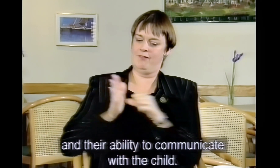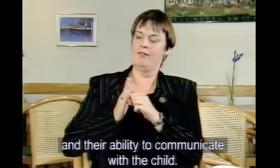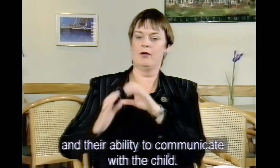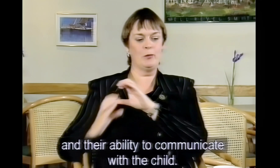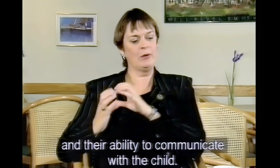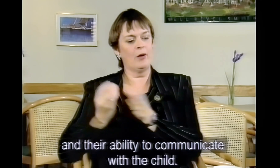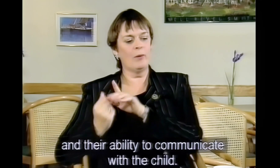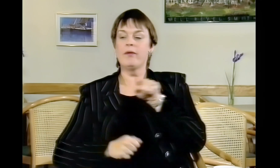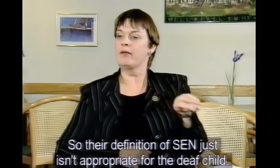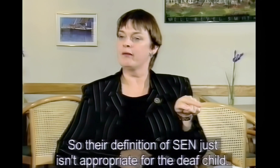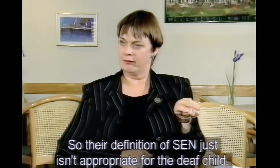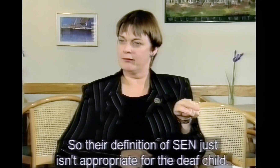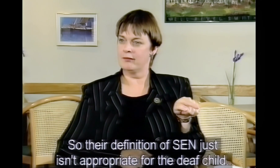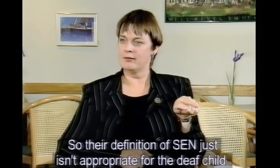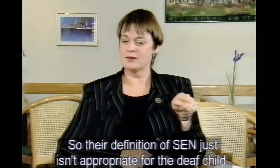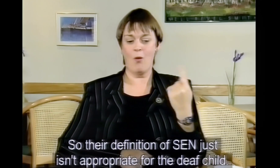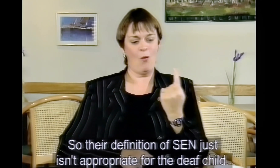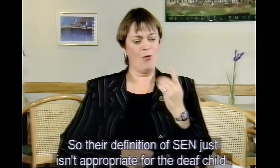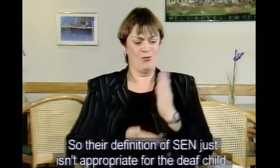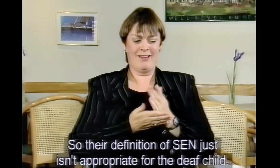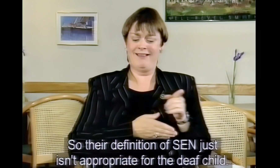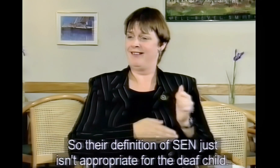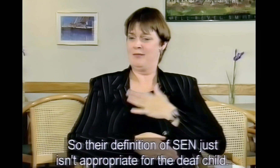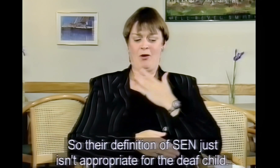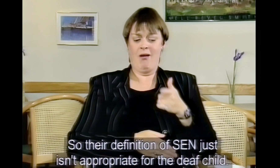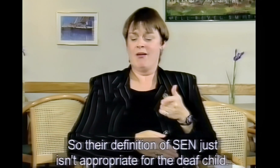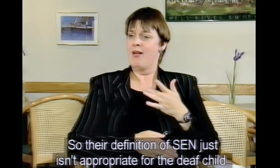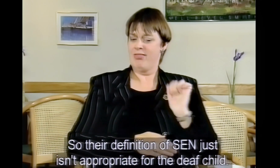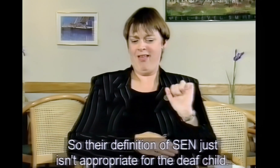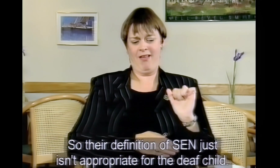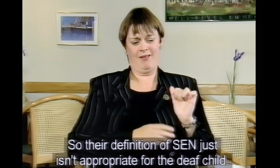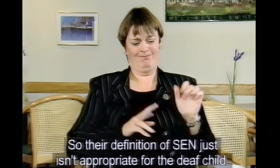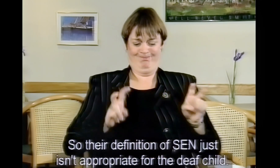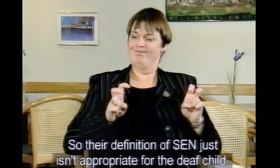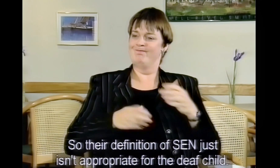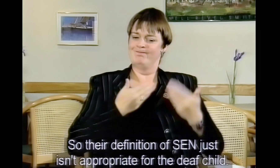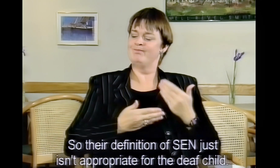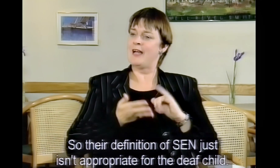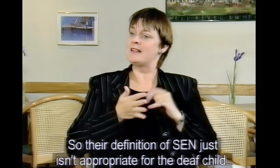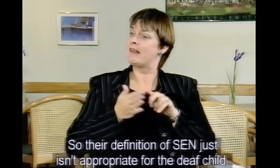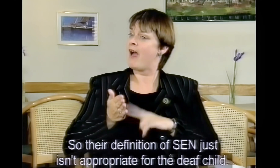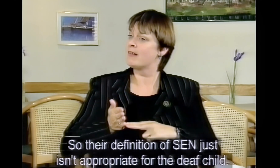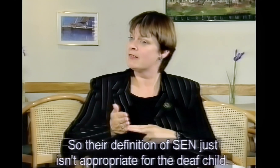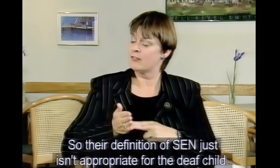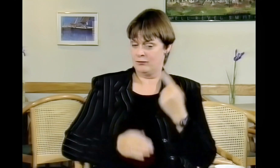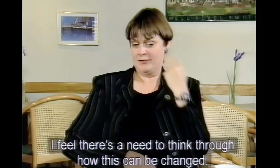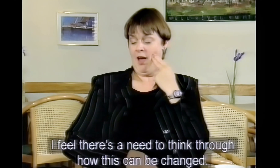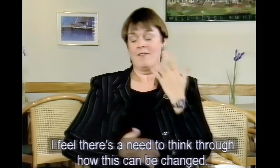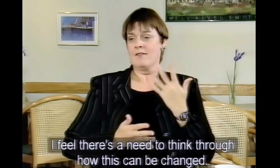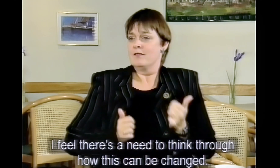the child. So their definition of SEN just isn't appropriate for the deaf child. I feel there's a need to think through